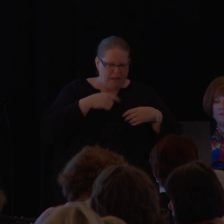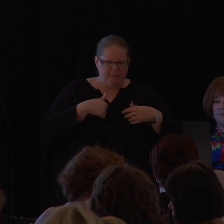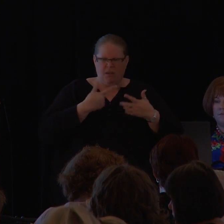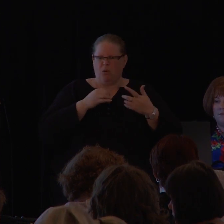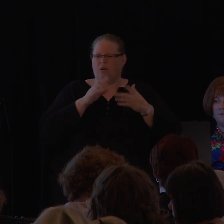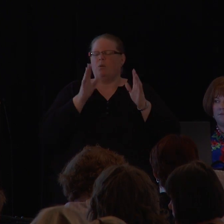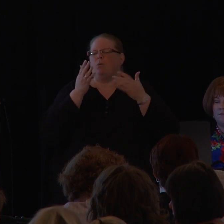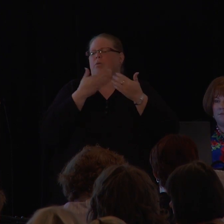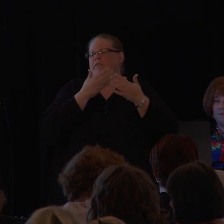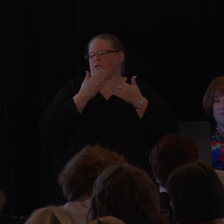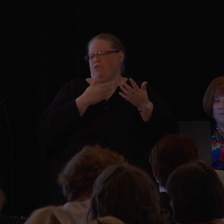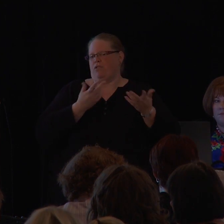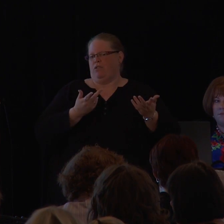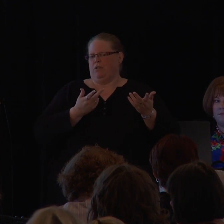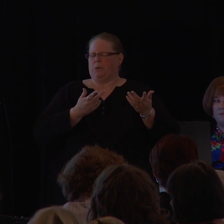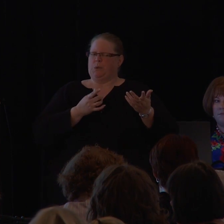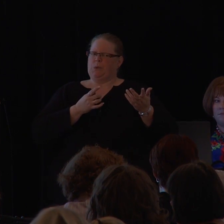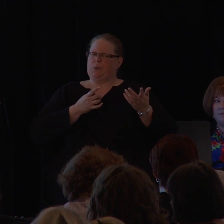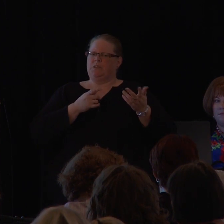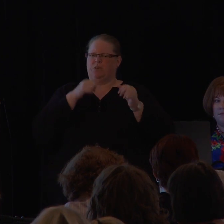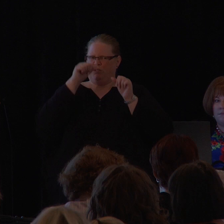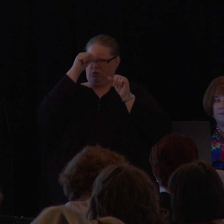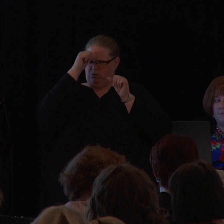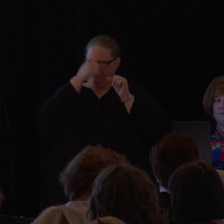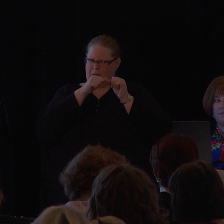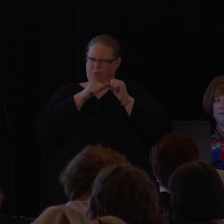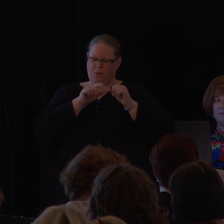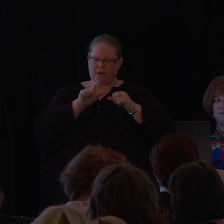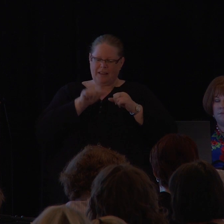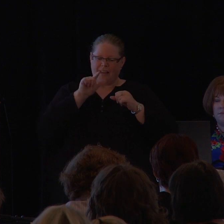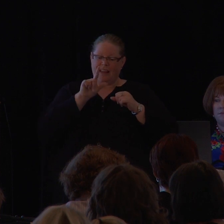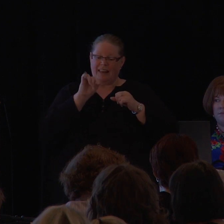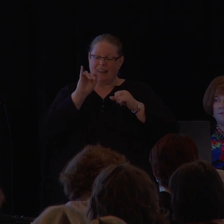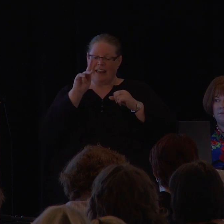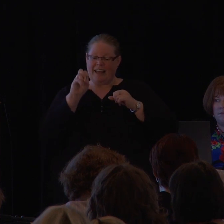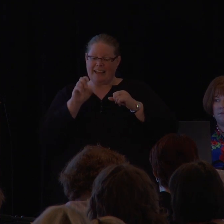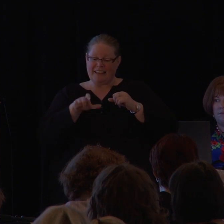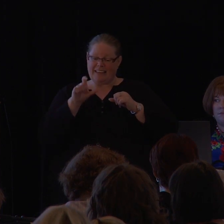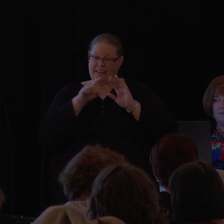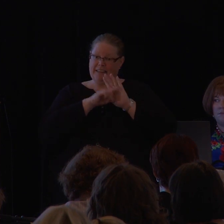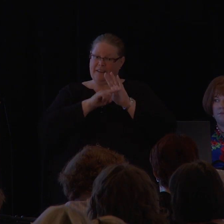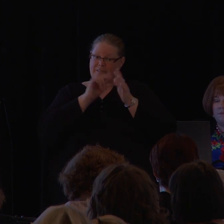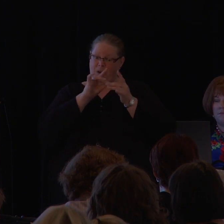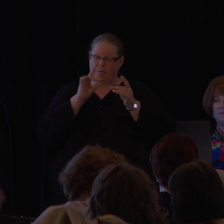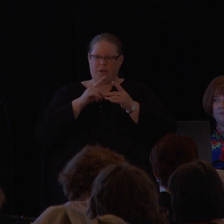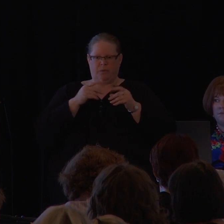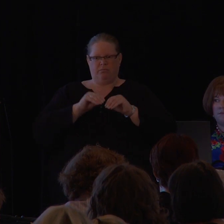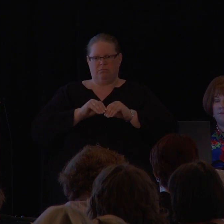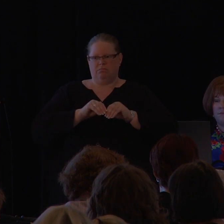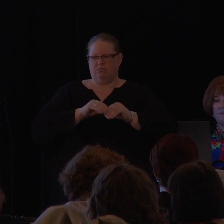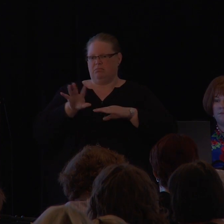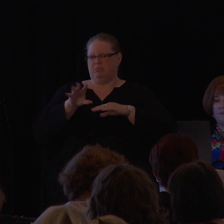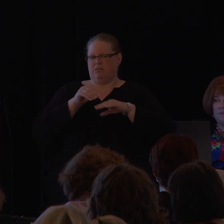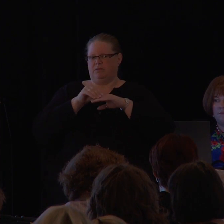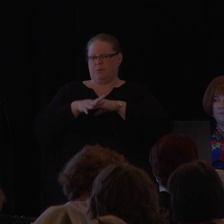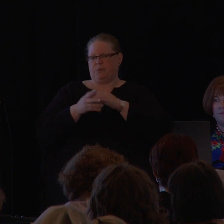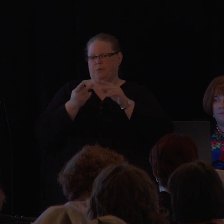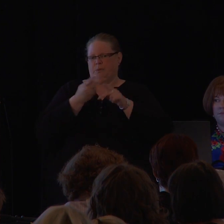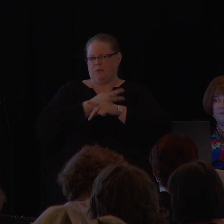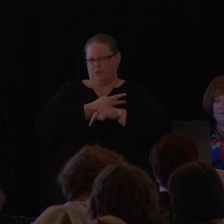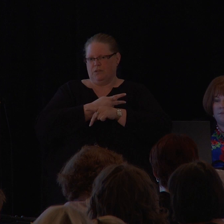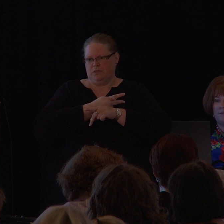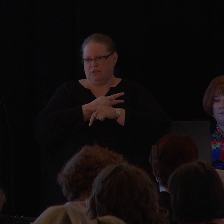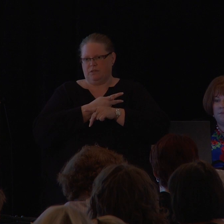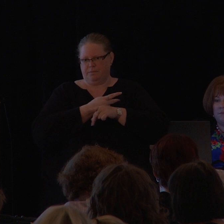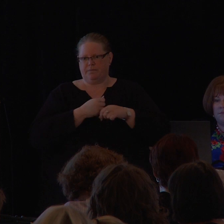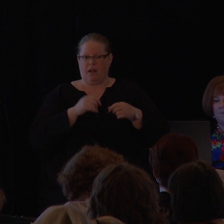interesting reminder that doing something as simple as hitting like to a negative comment can have a really negative impact. And the immediacy, I